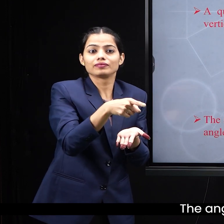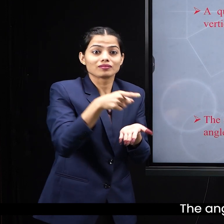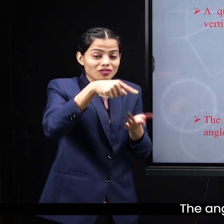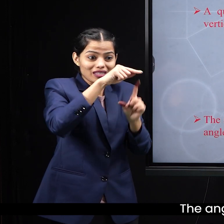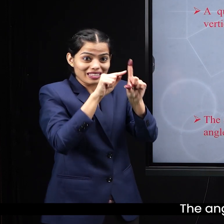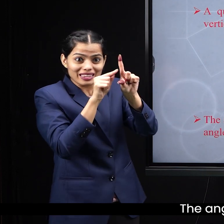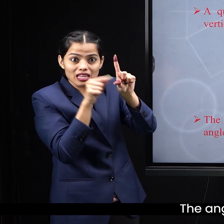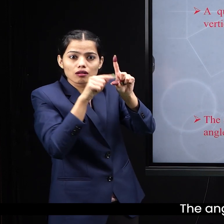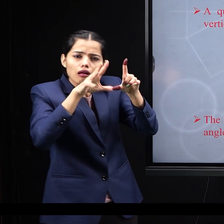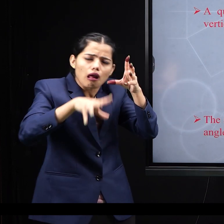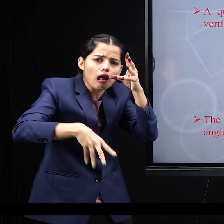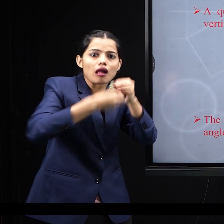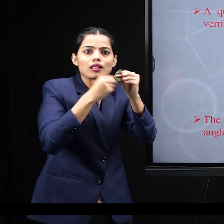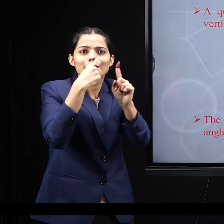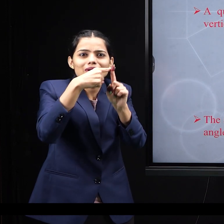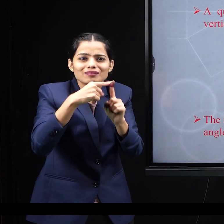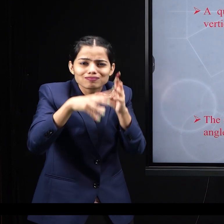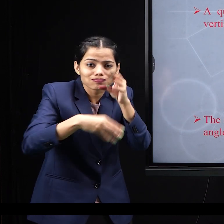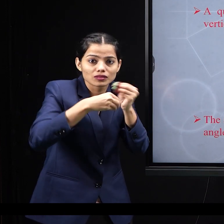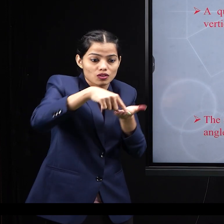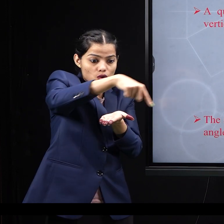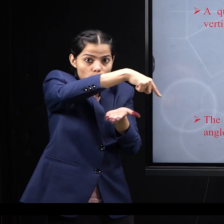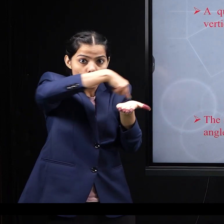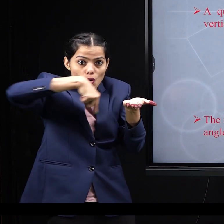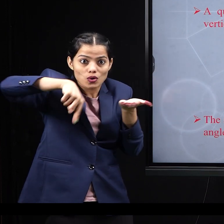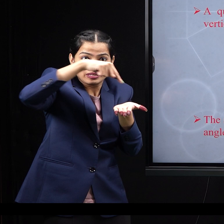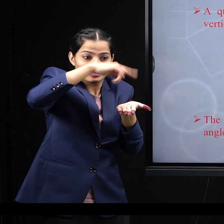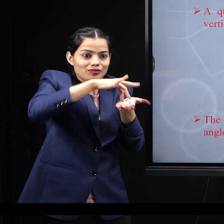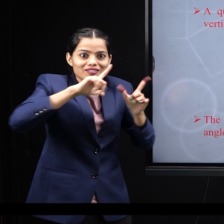each isosceles triangle is 180 degree.